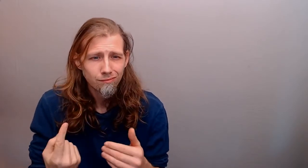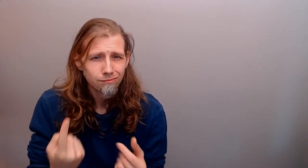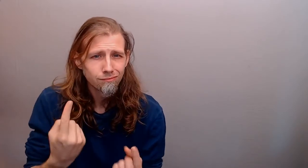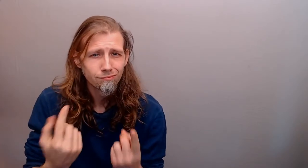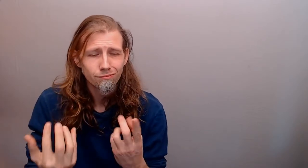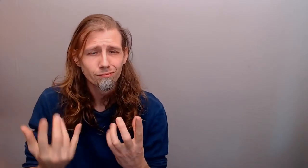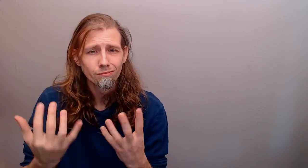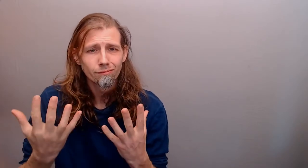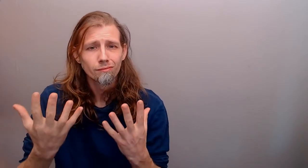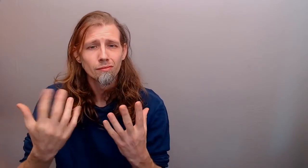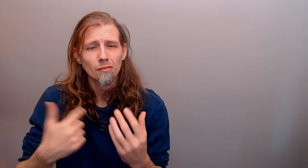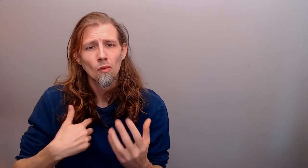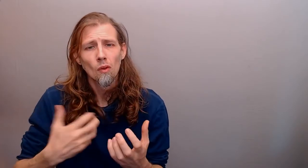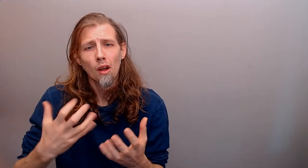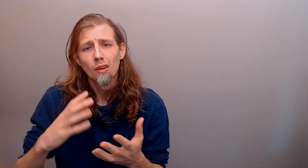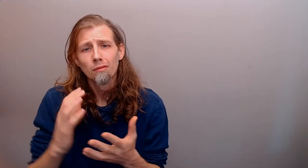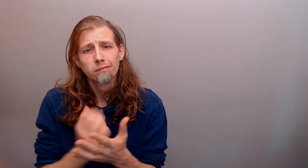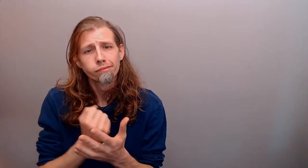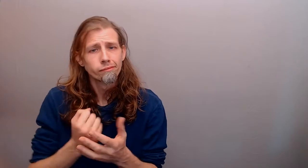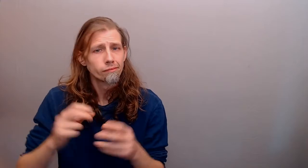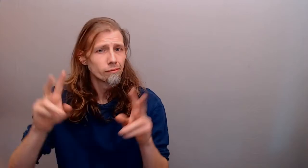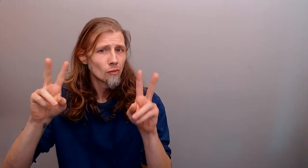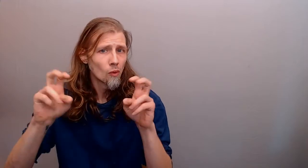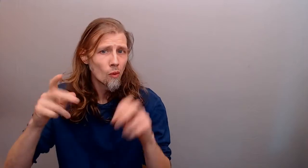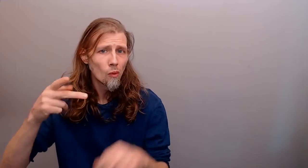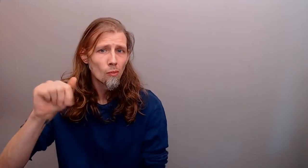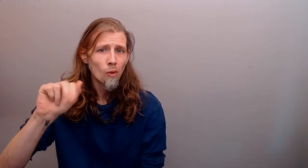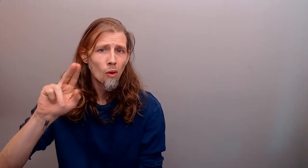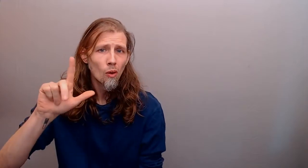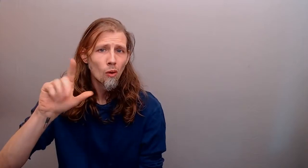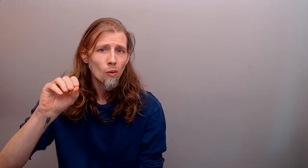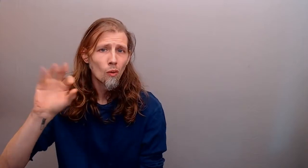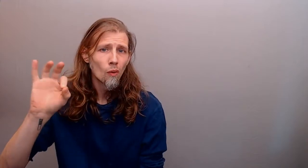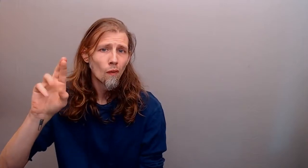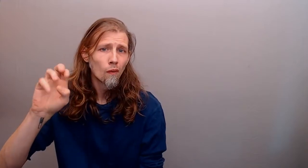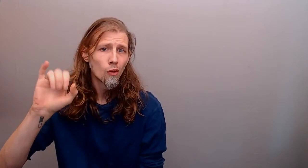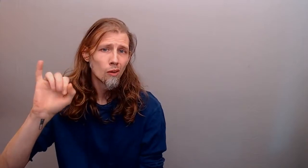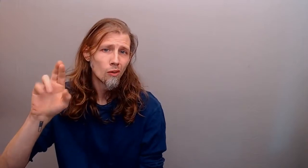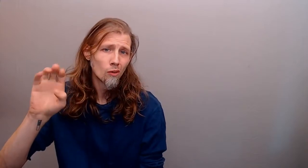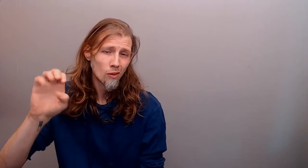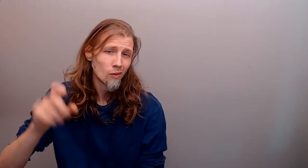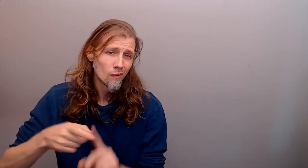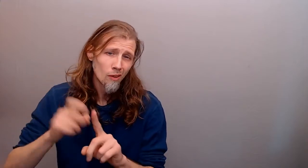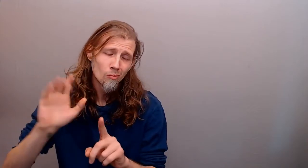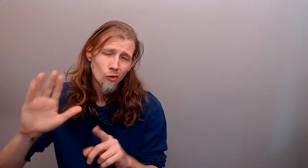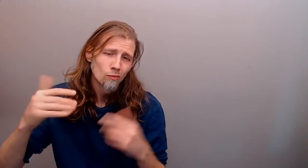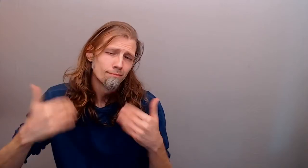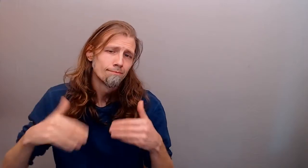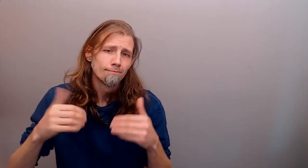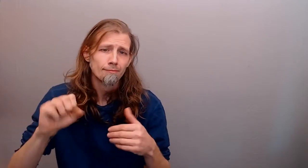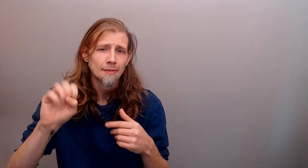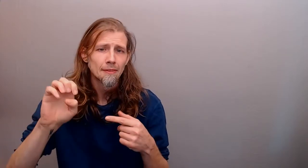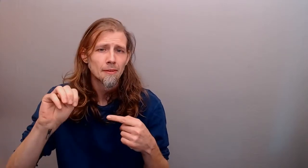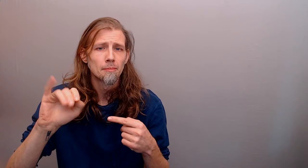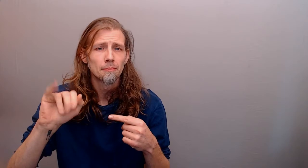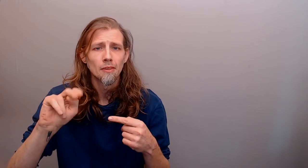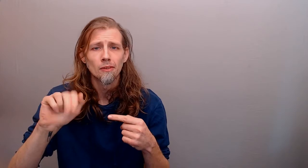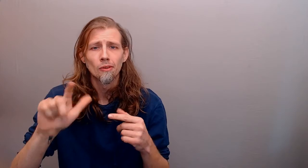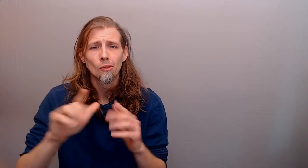fertilized before its seeds can sprout. I'd like to share a quote with you here from Paulo Freire.